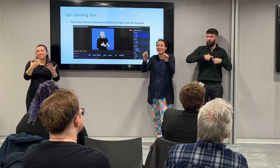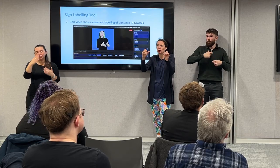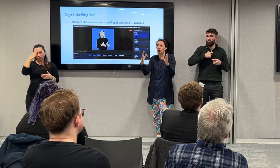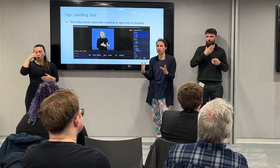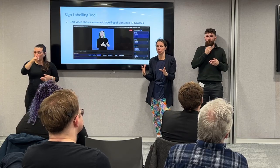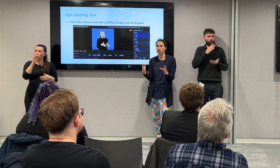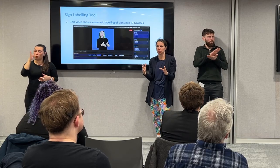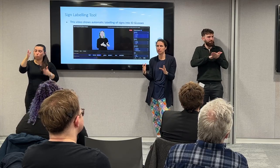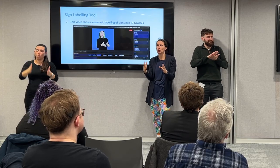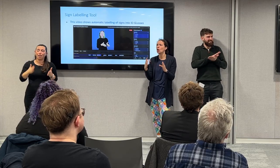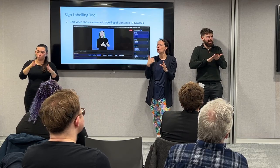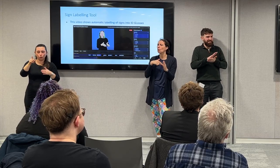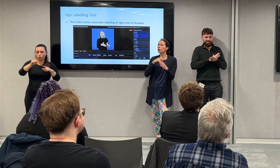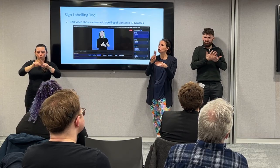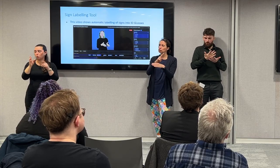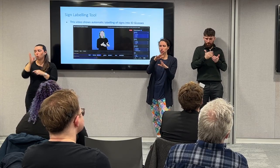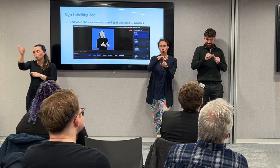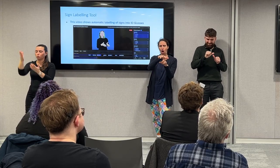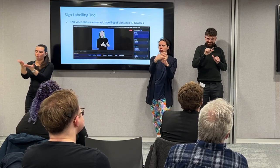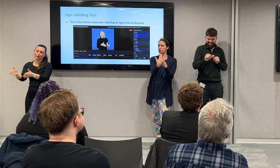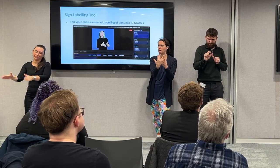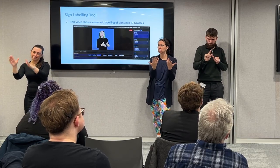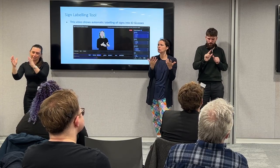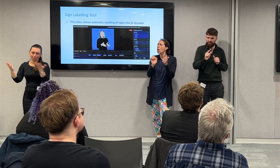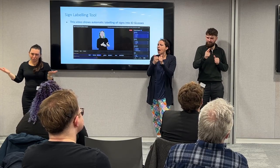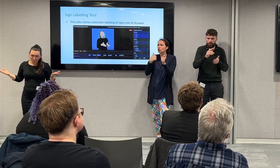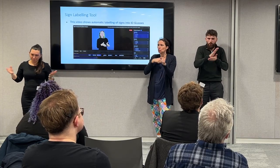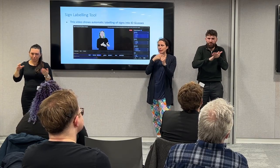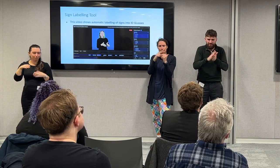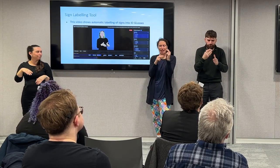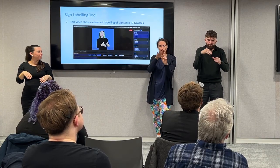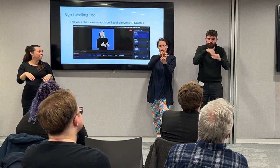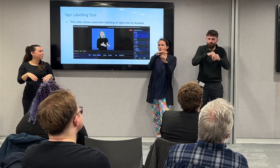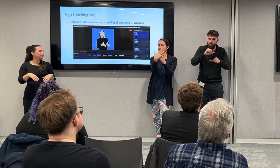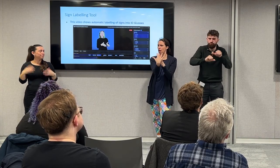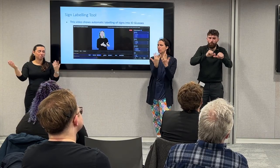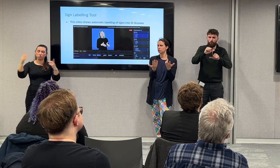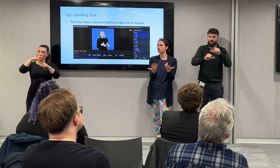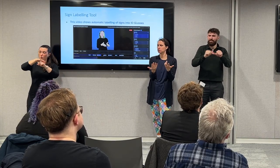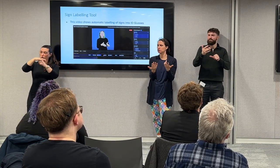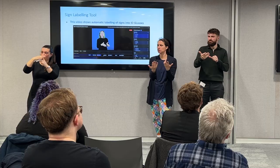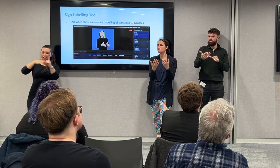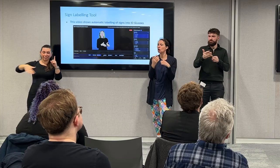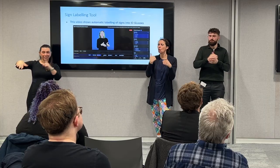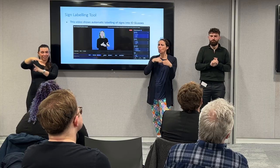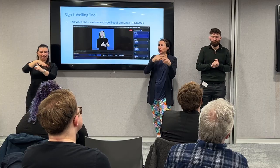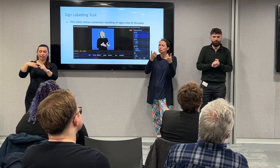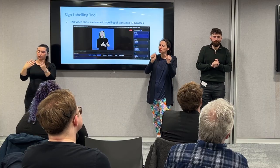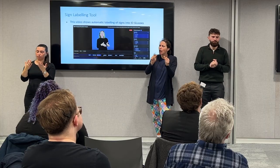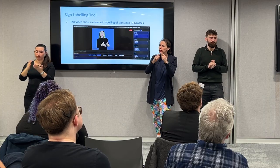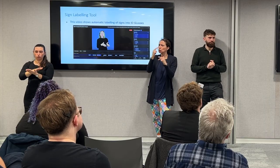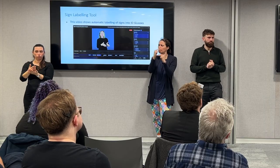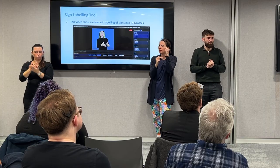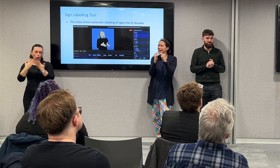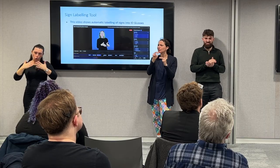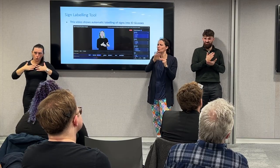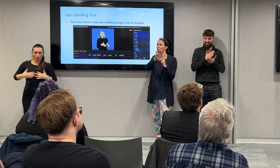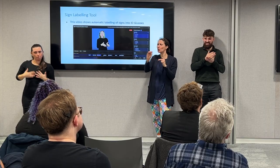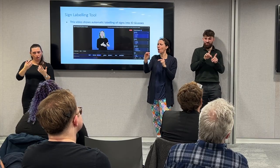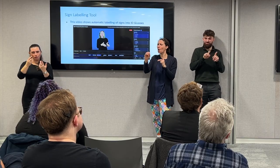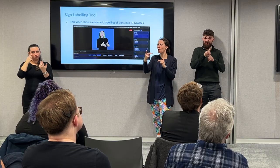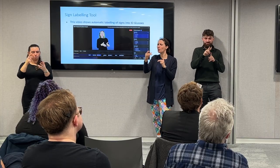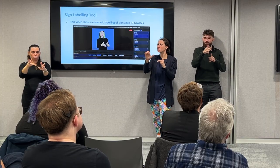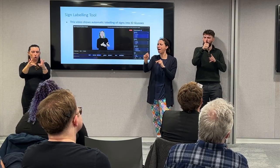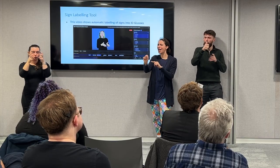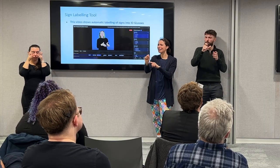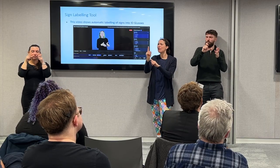build on this is when we're working on how do we build context into this, we're effectively trying to build a co-pilot for